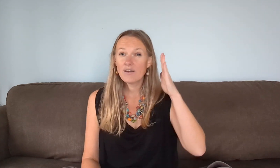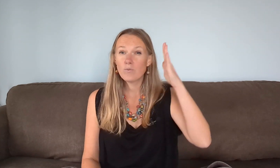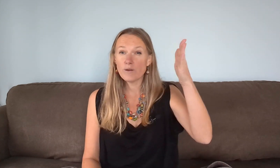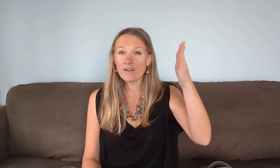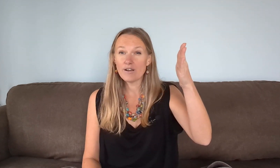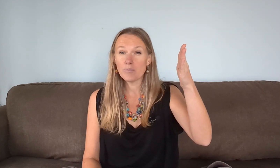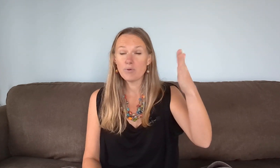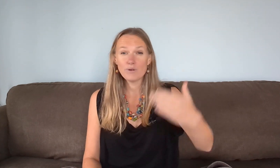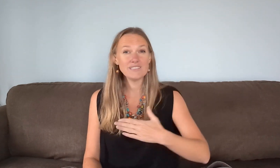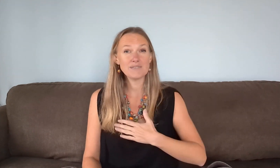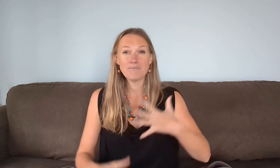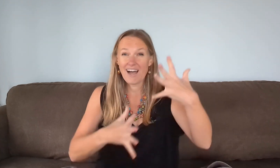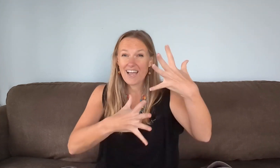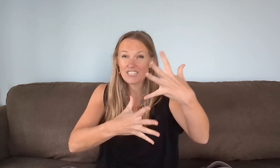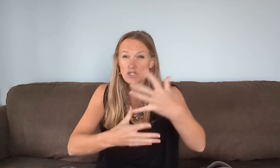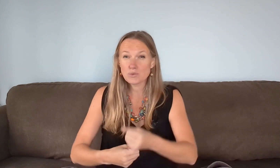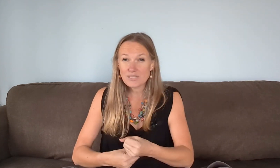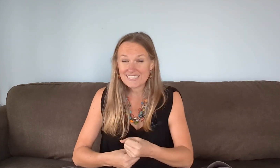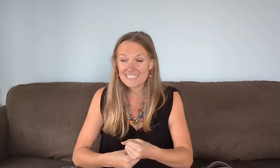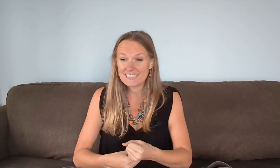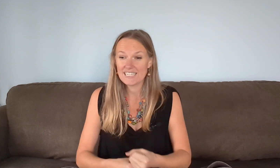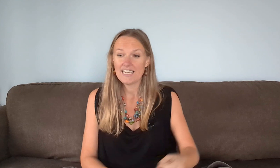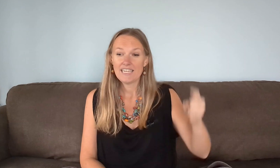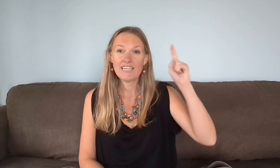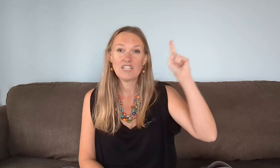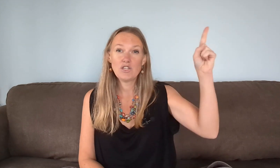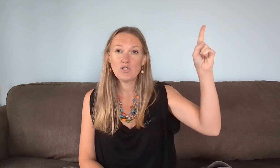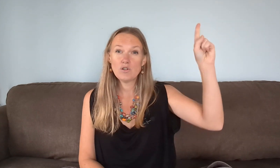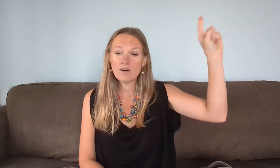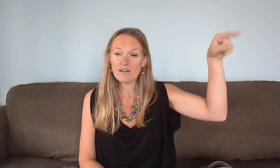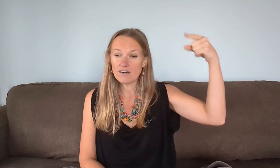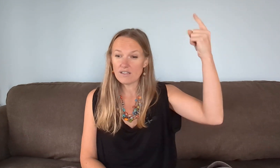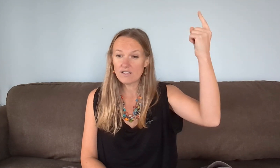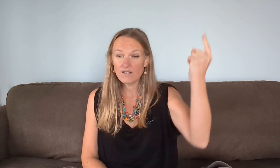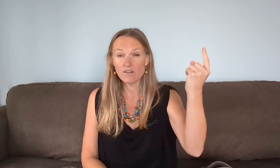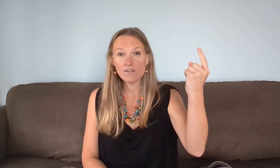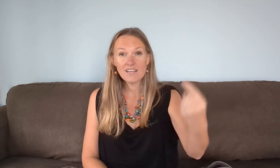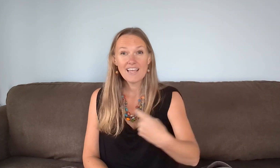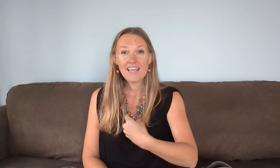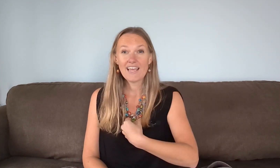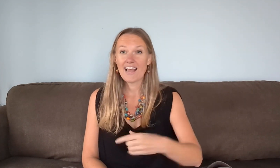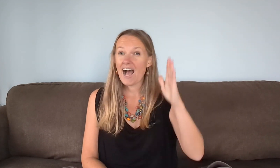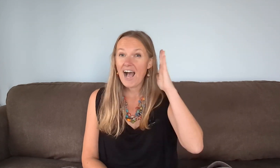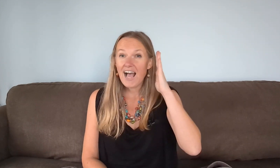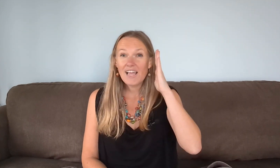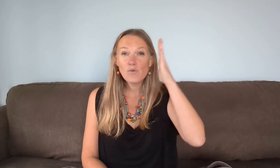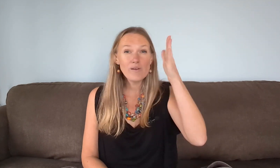I will put my trust in you alone, and I